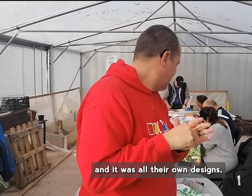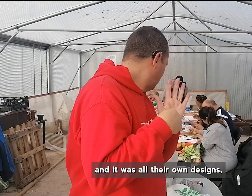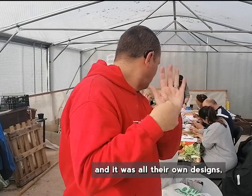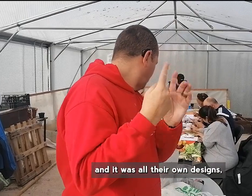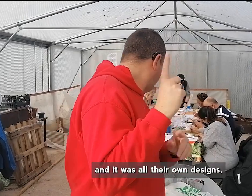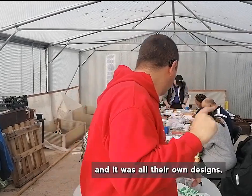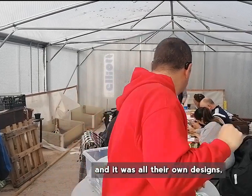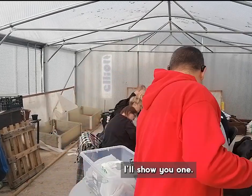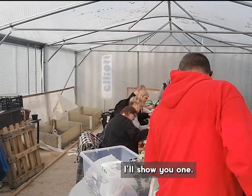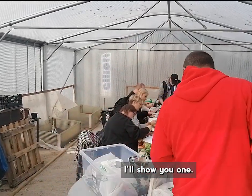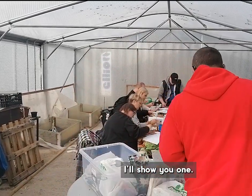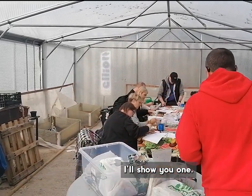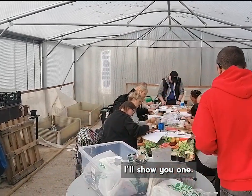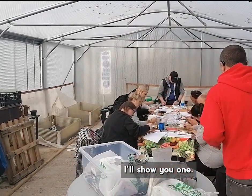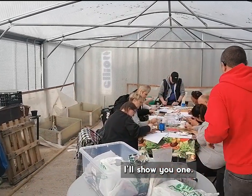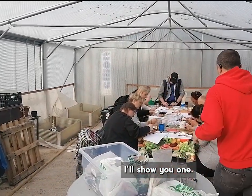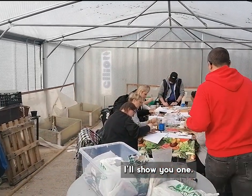designs. I'll show you one.